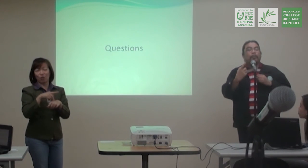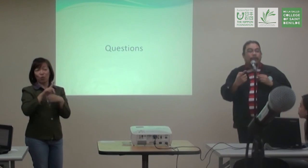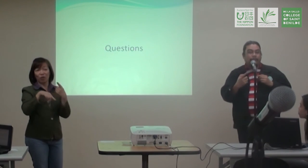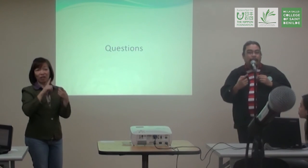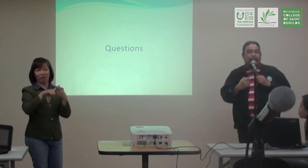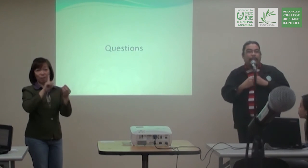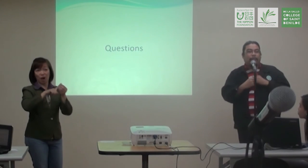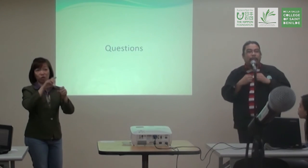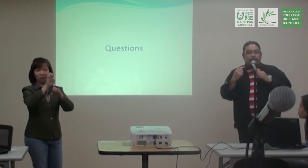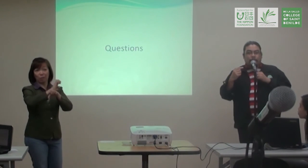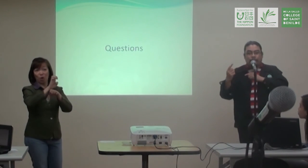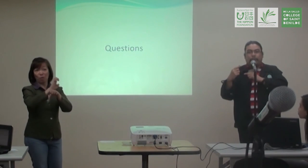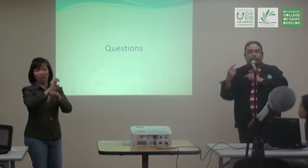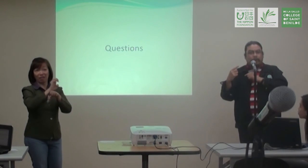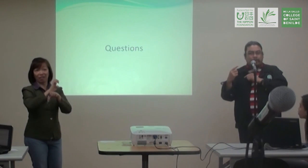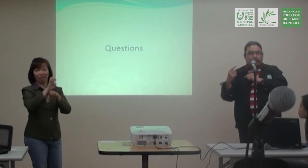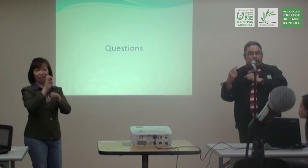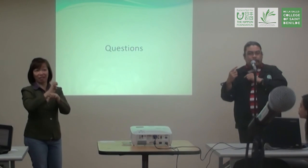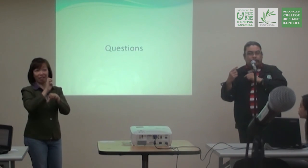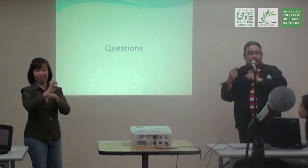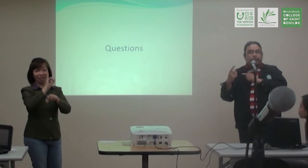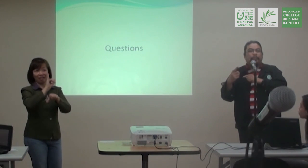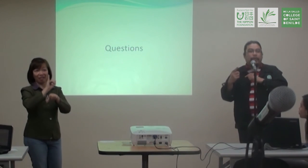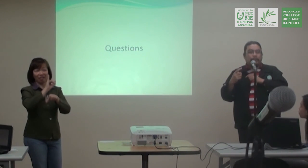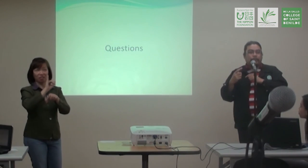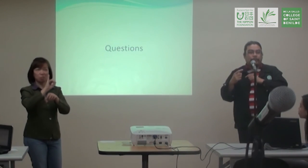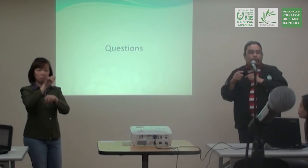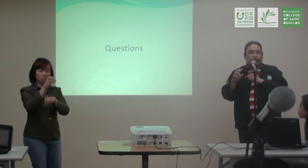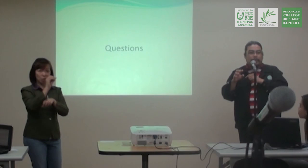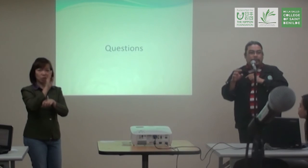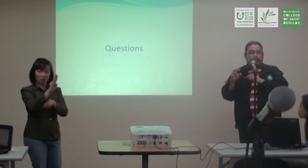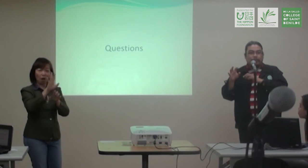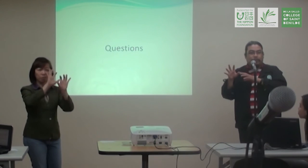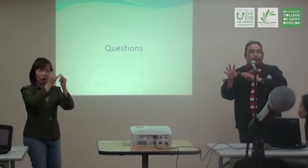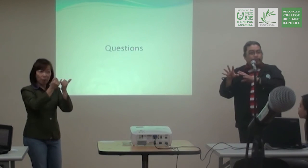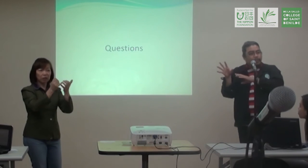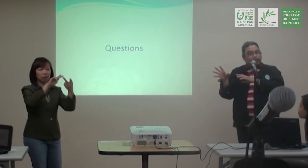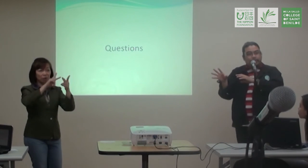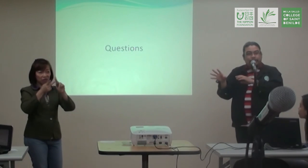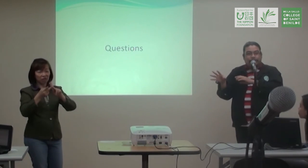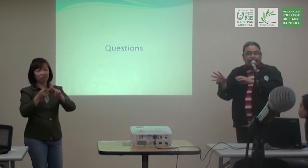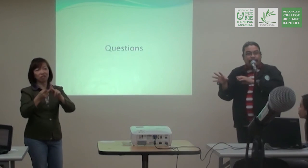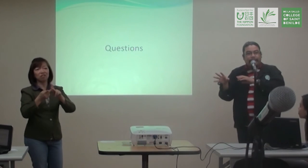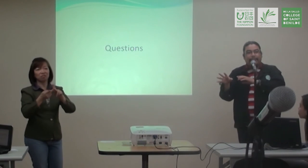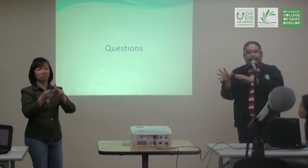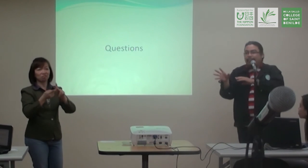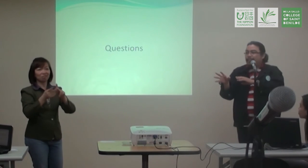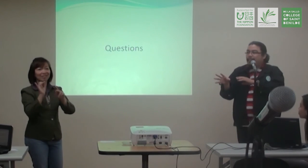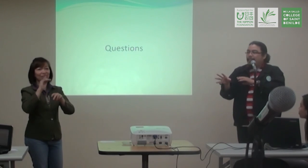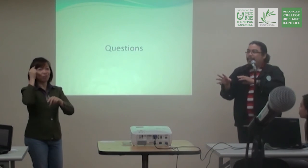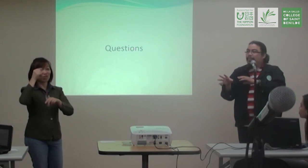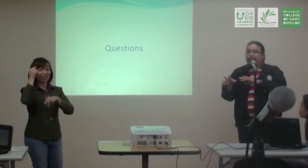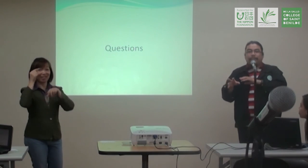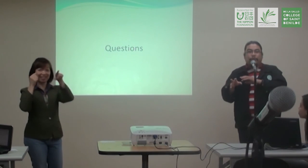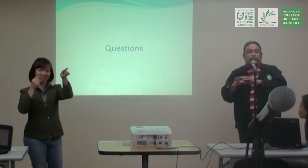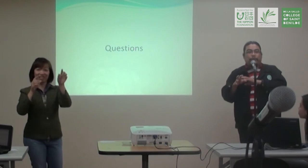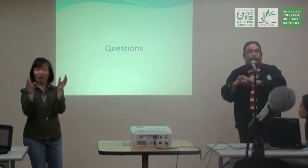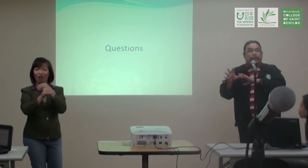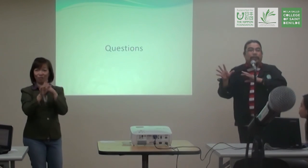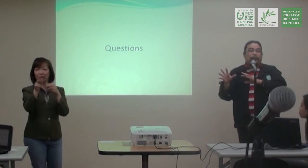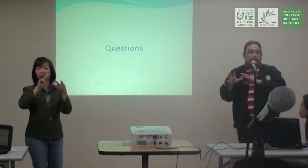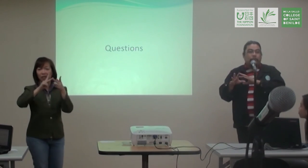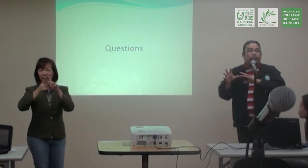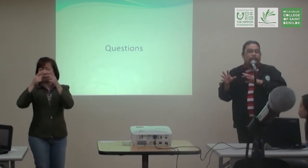to employment, we've been partnering for some time also with Office of Ms. Giselle. Okay,